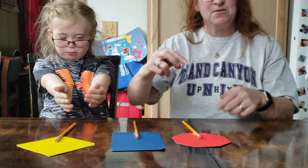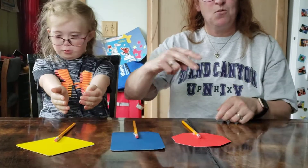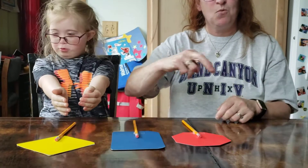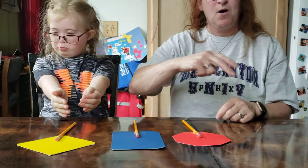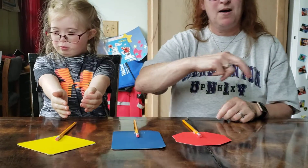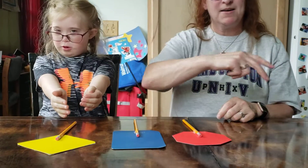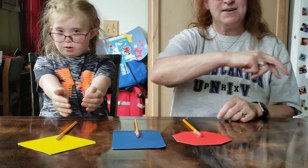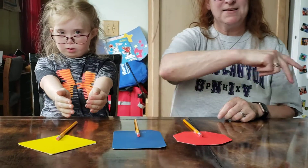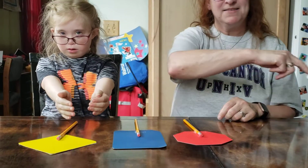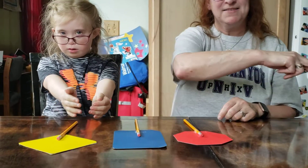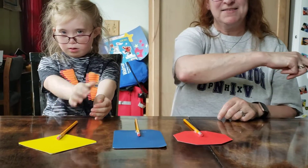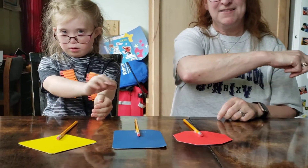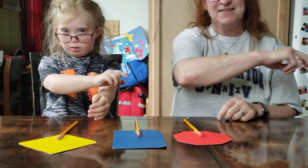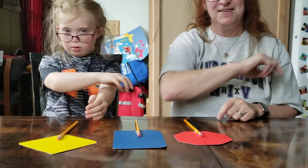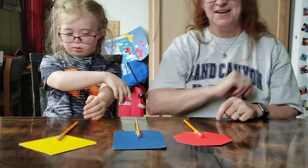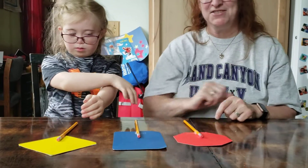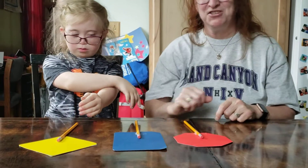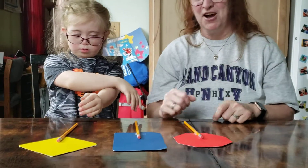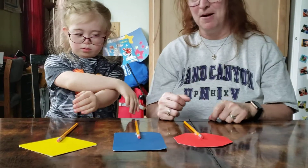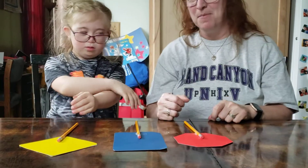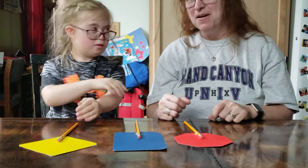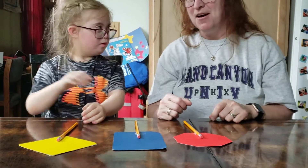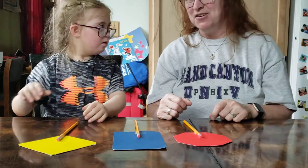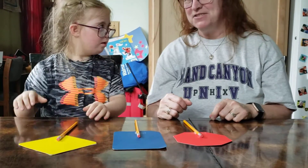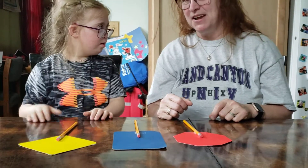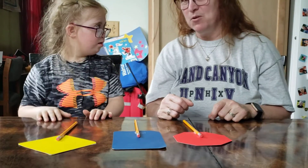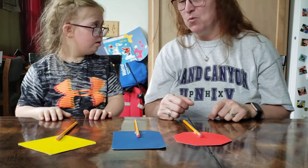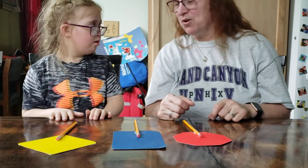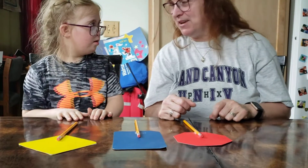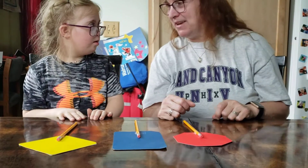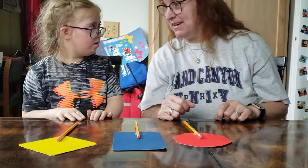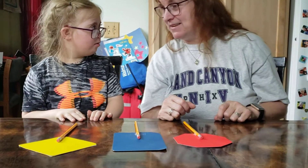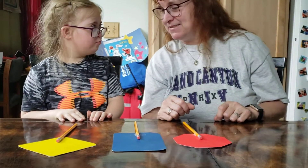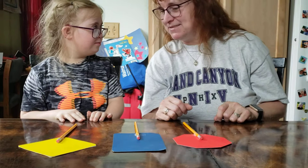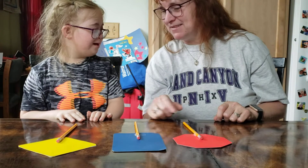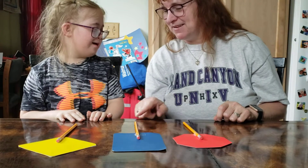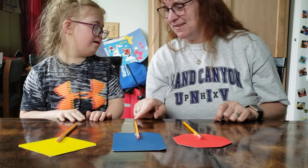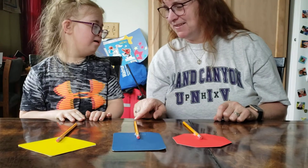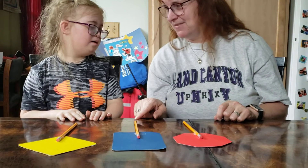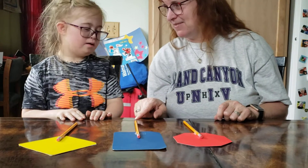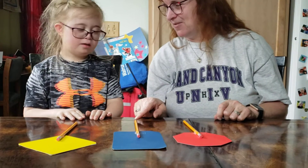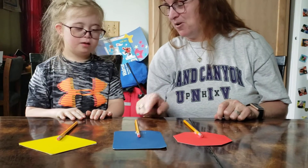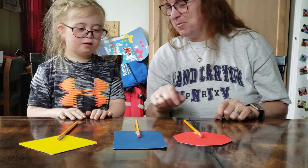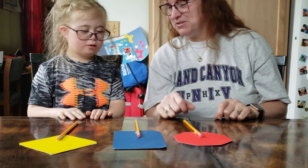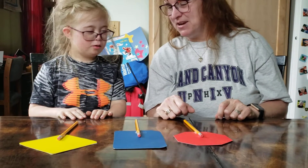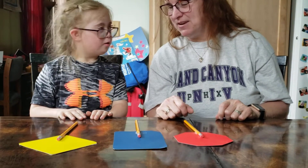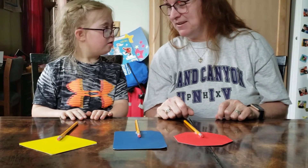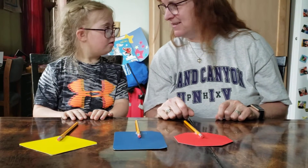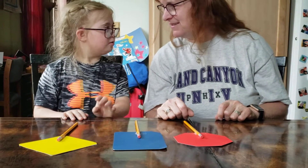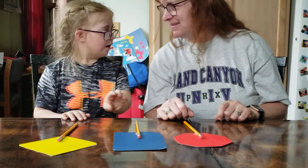Crosswalk. Nice job. Our second word is? There. Hold up your sign. Yeah.